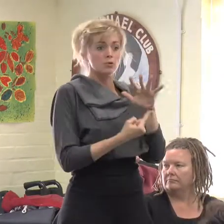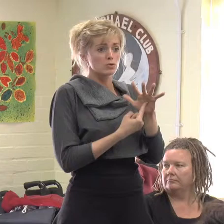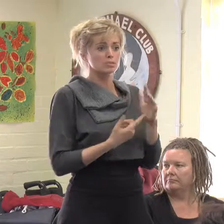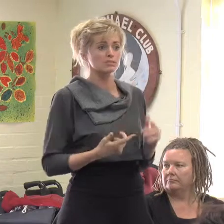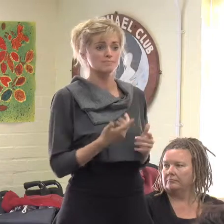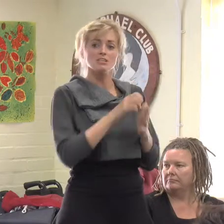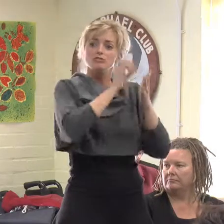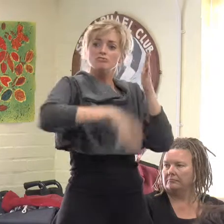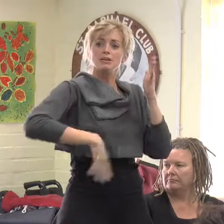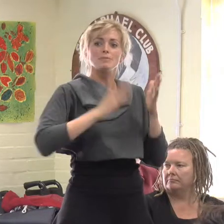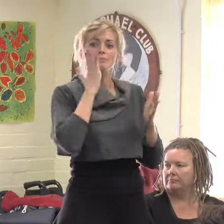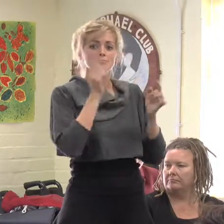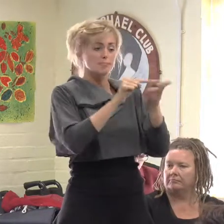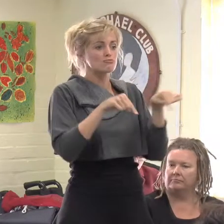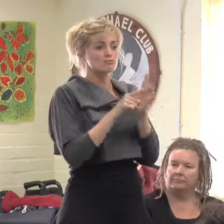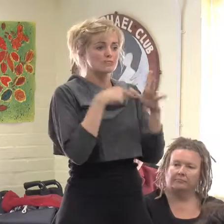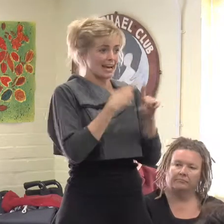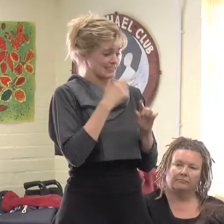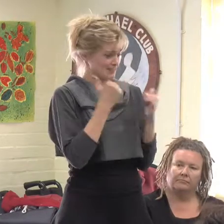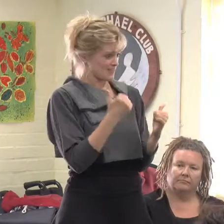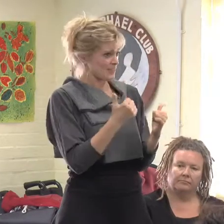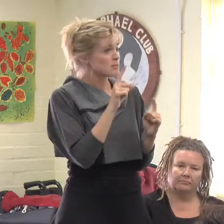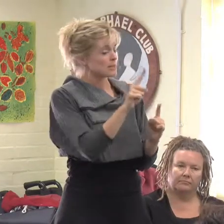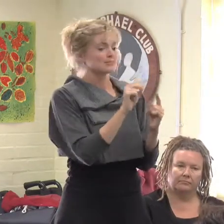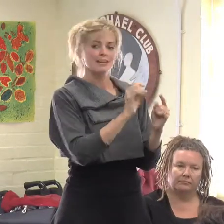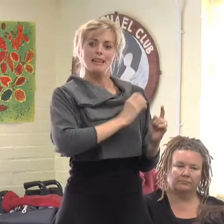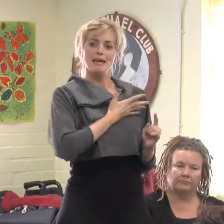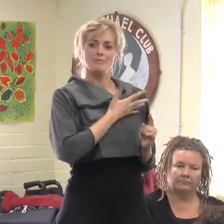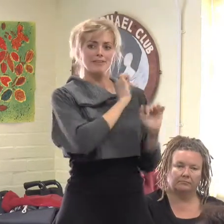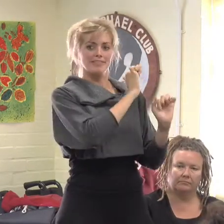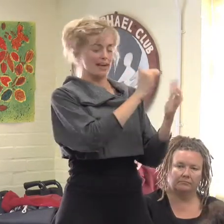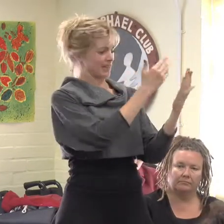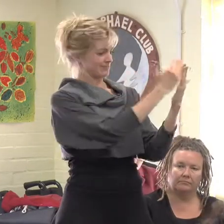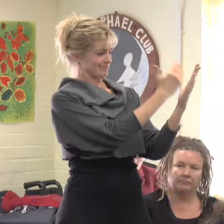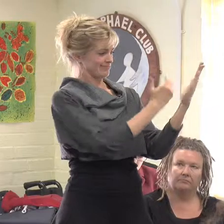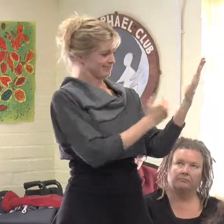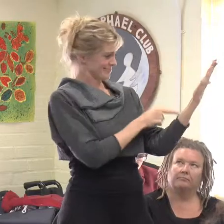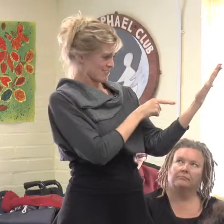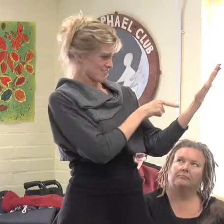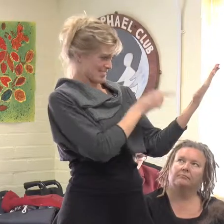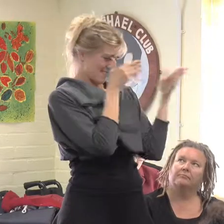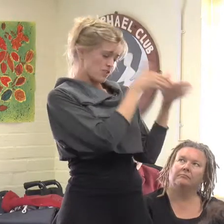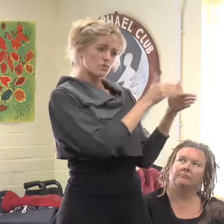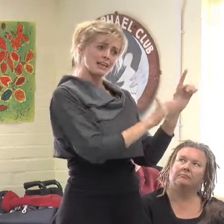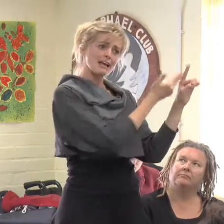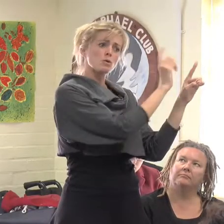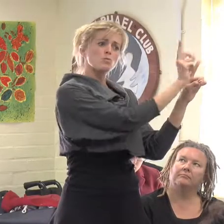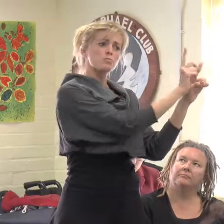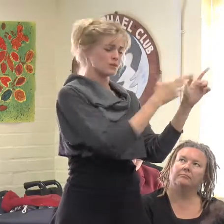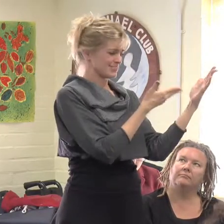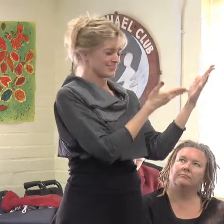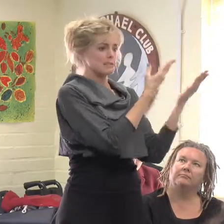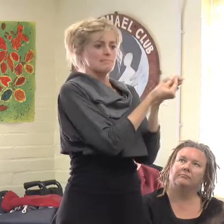I totally agree with that. But it's important to be clear, Labour's manifesto is an austerity manifesto, just like the Conservatives and the